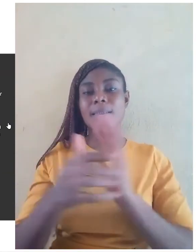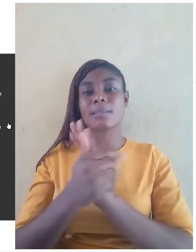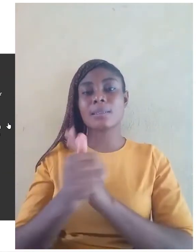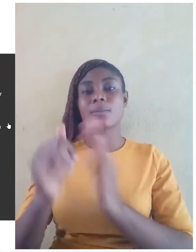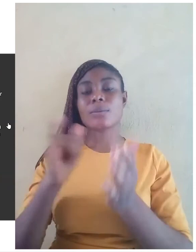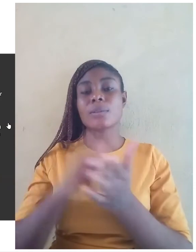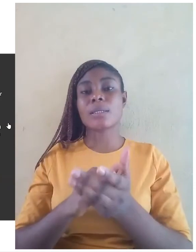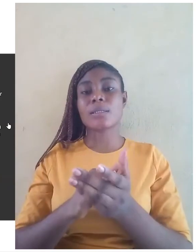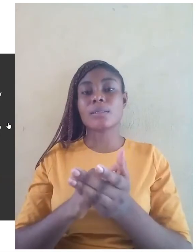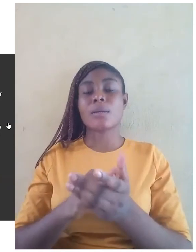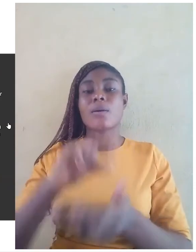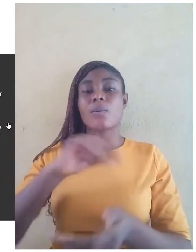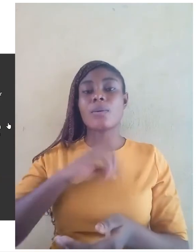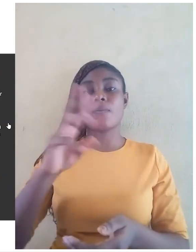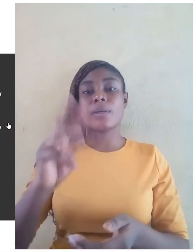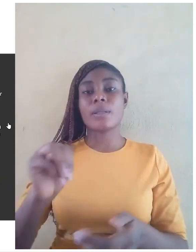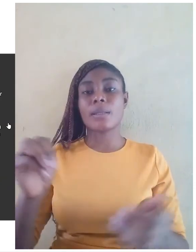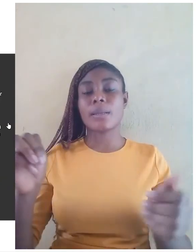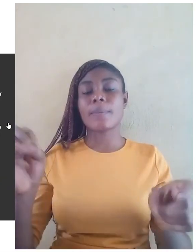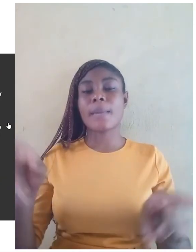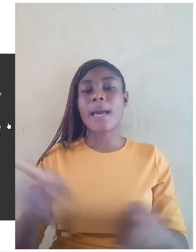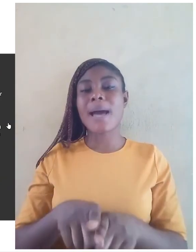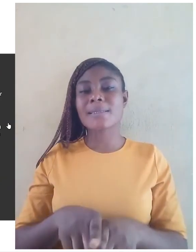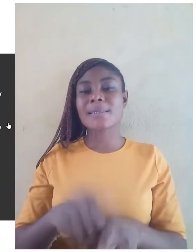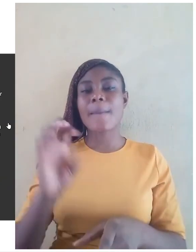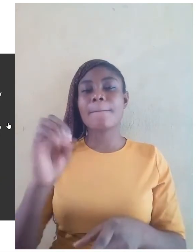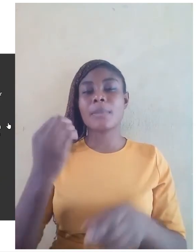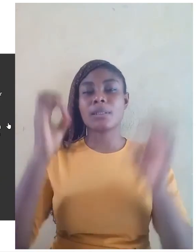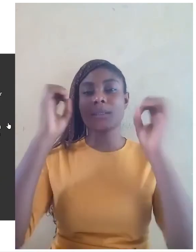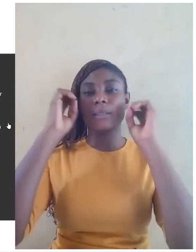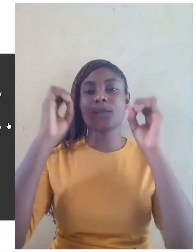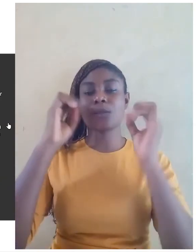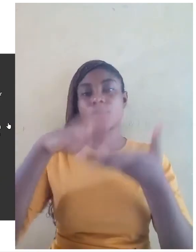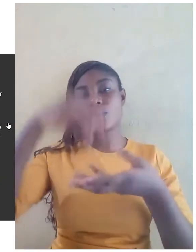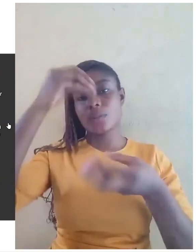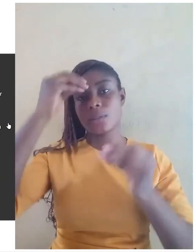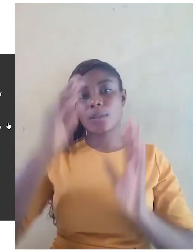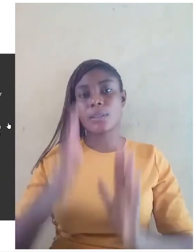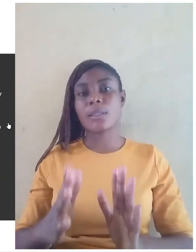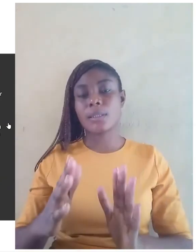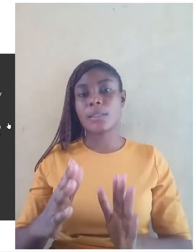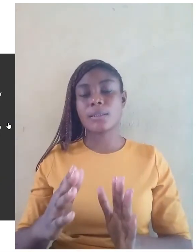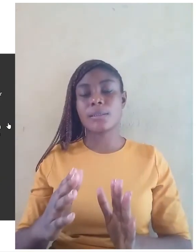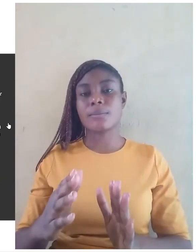as emergent literacy learners and later gifted.